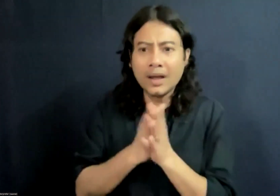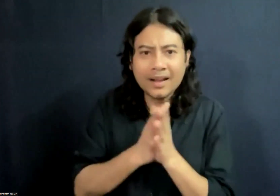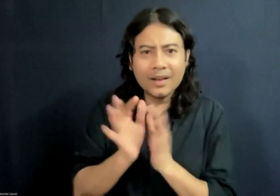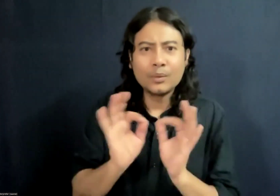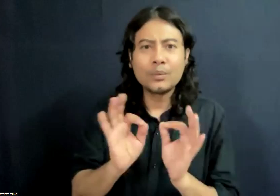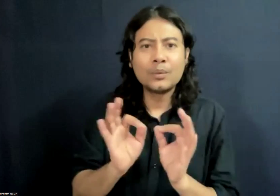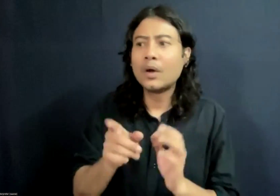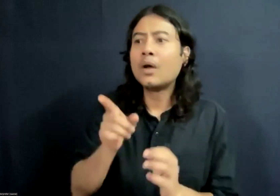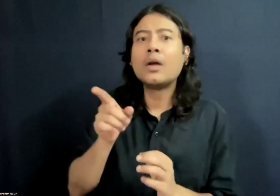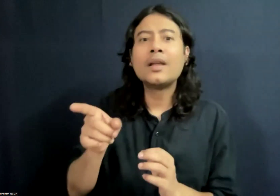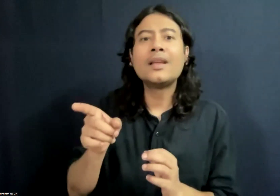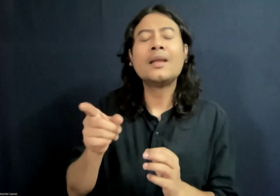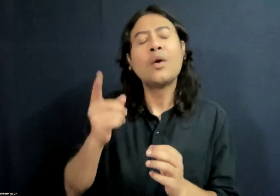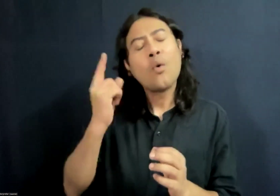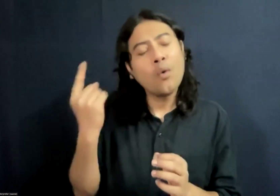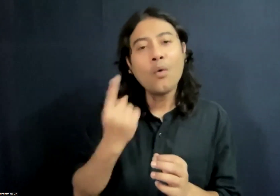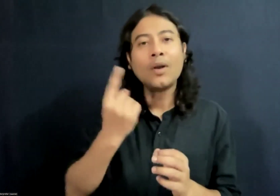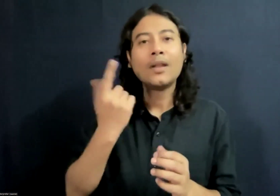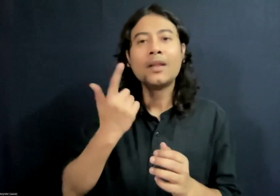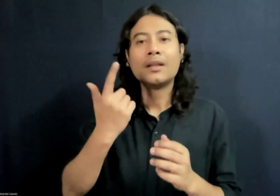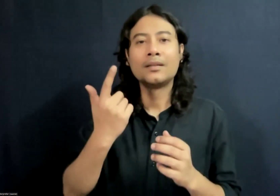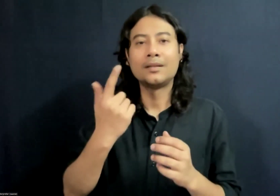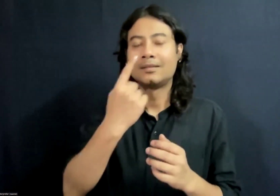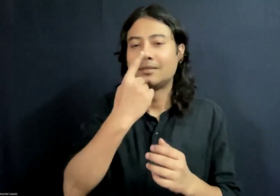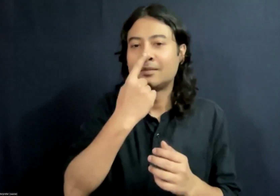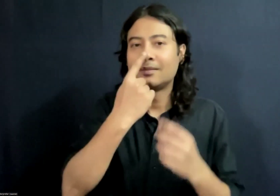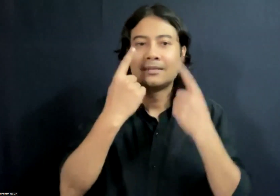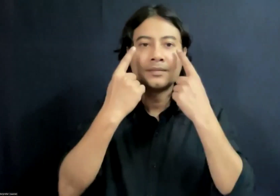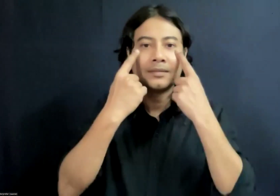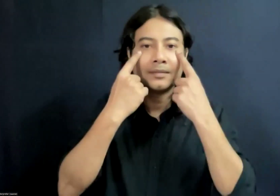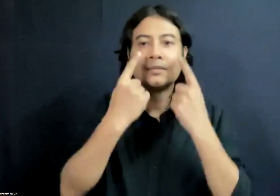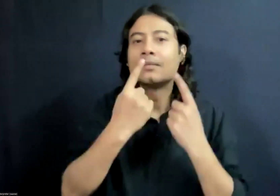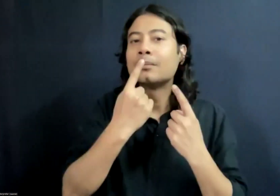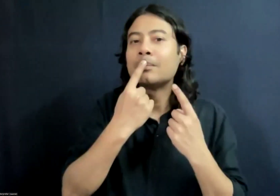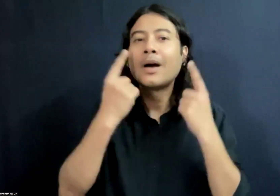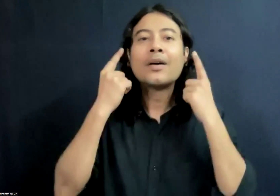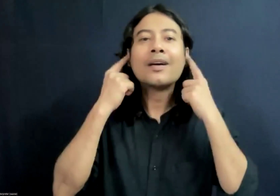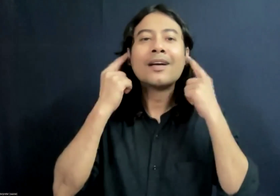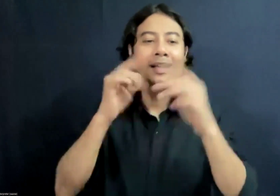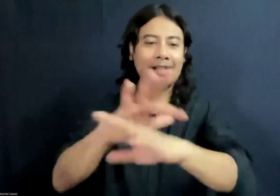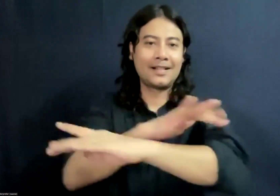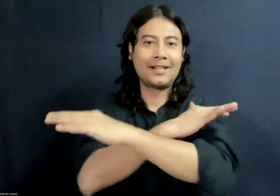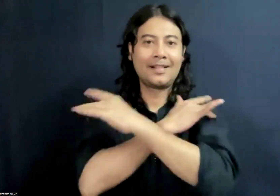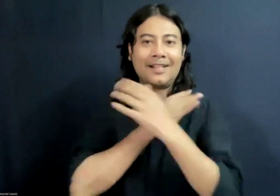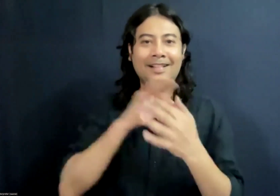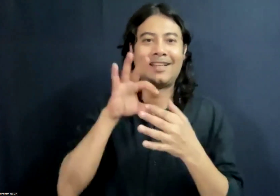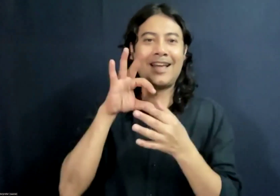do sense gratification. He will try to satisfy his senses.